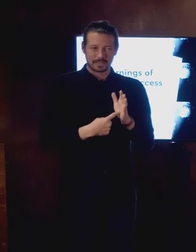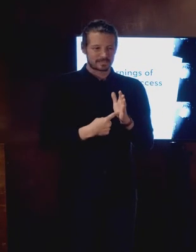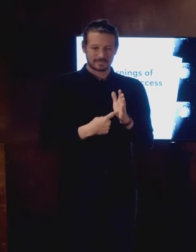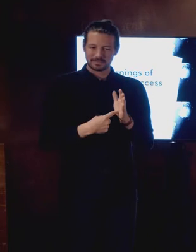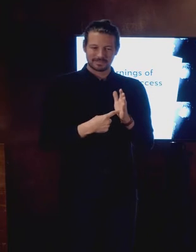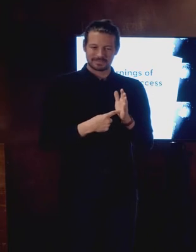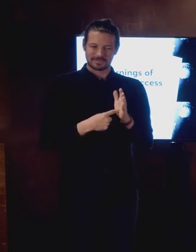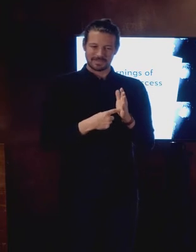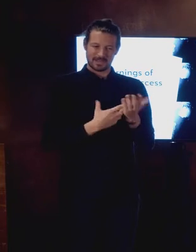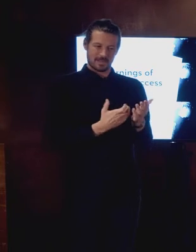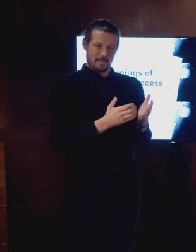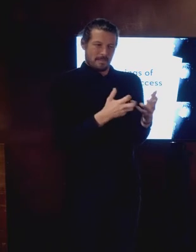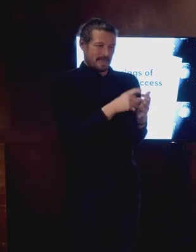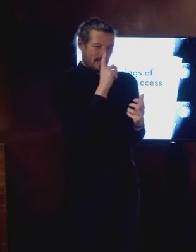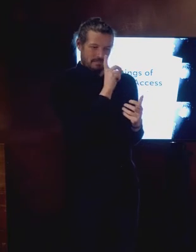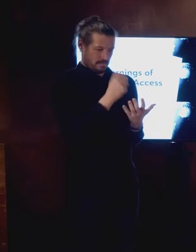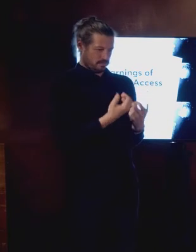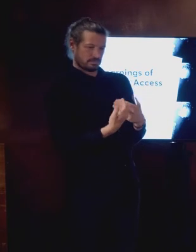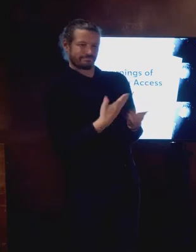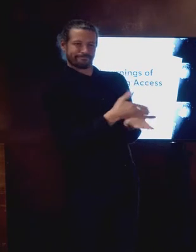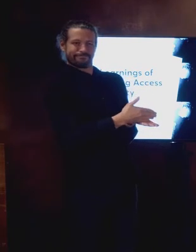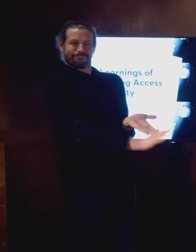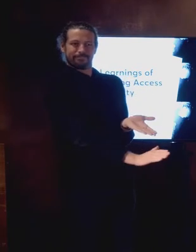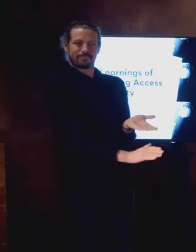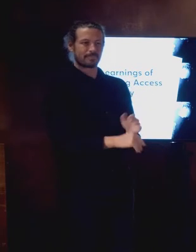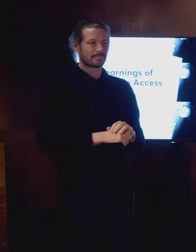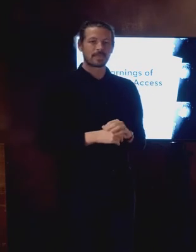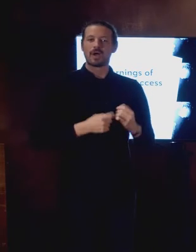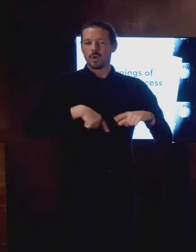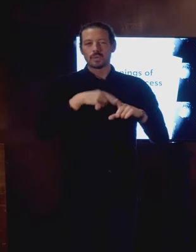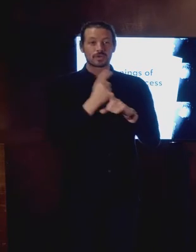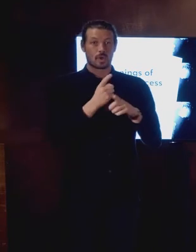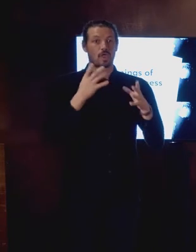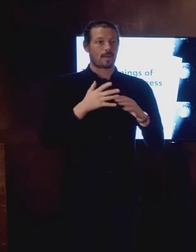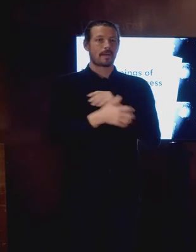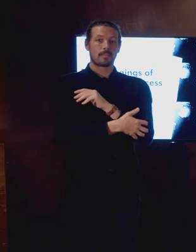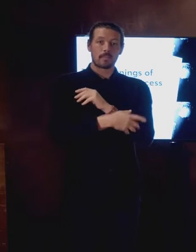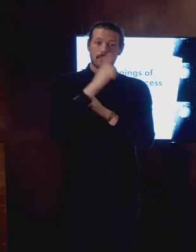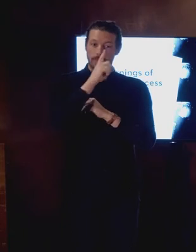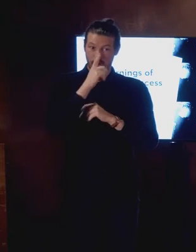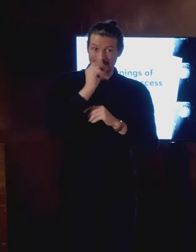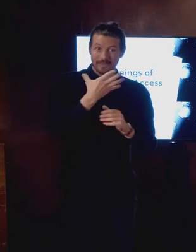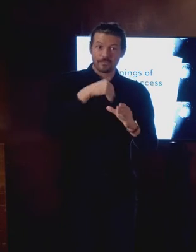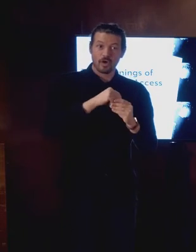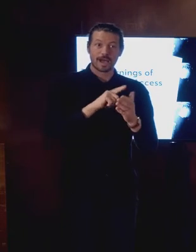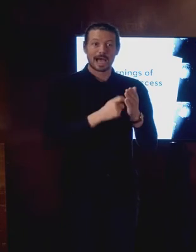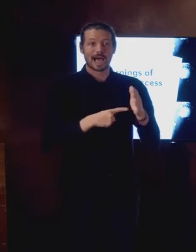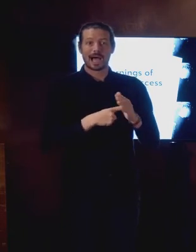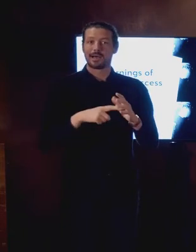the door is not really open for a lot of people. And we've talked about it a lot before about financial access, but sort of taking that